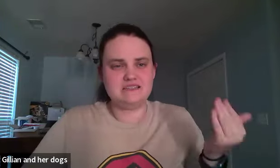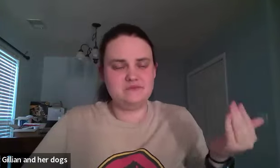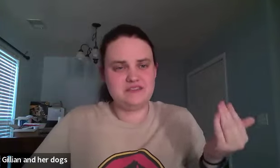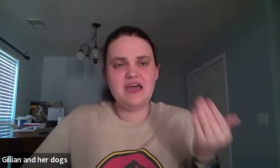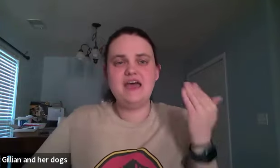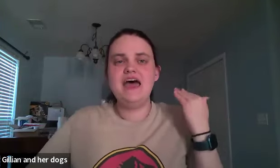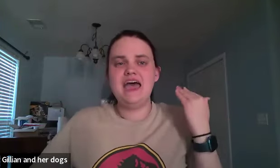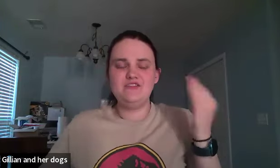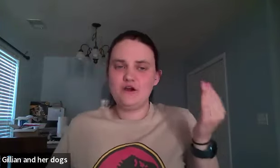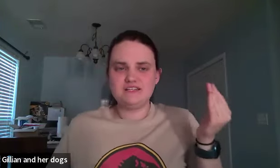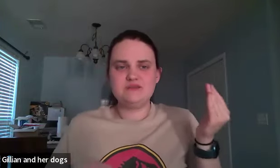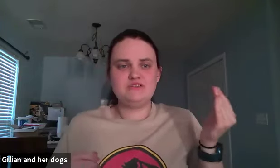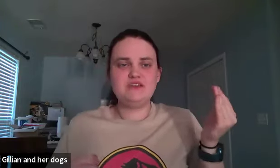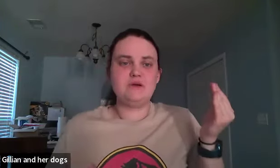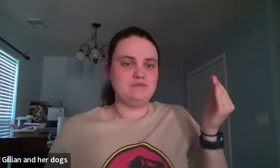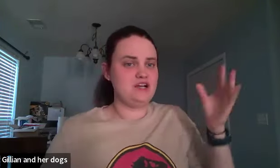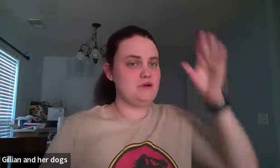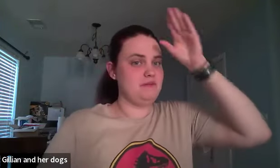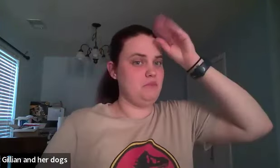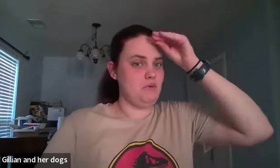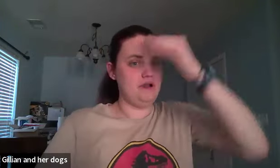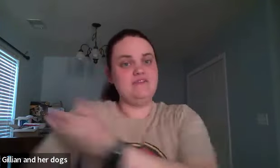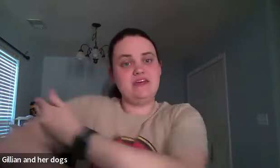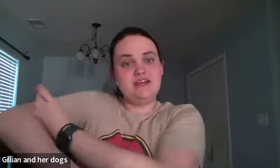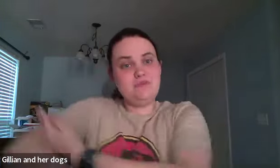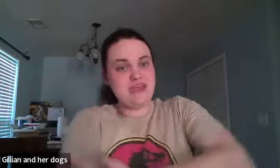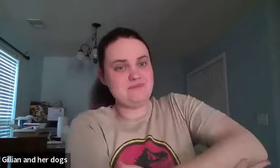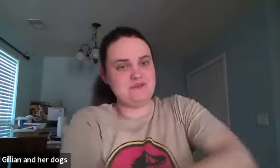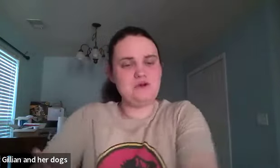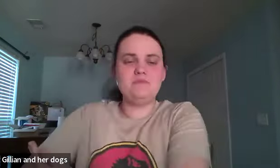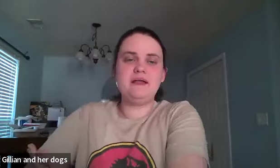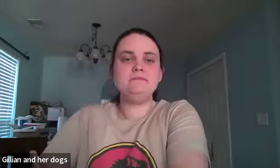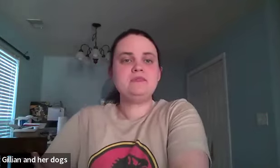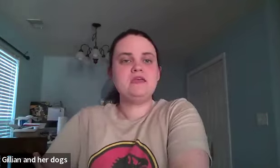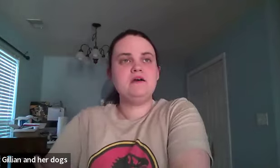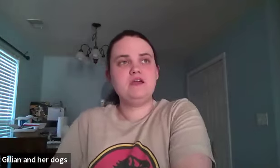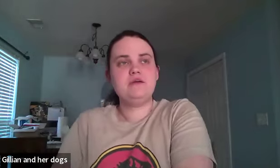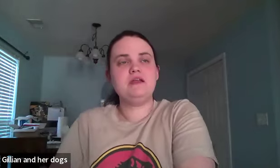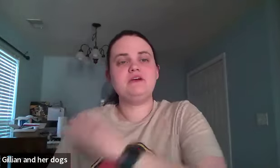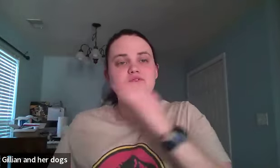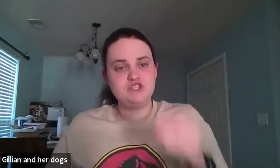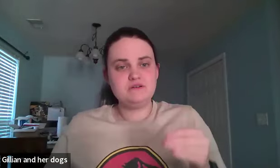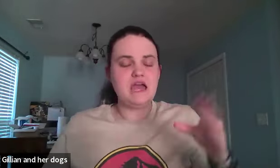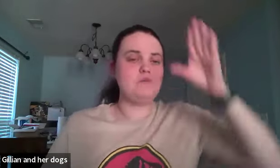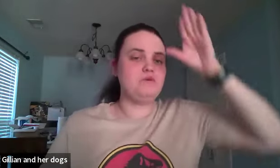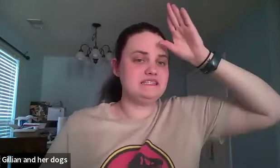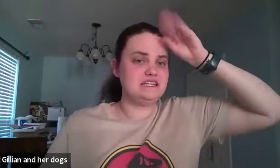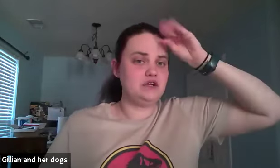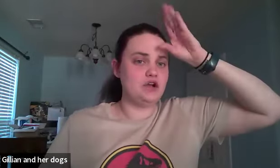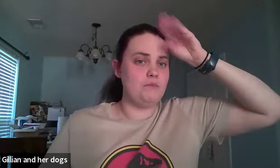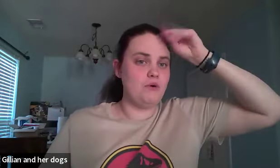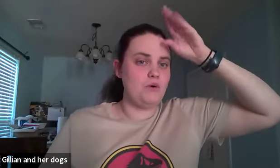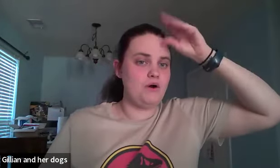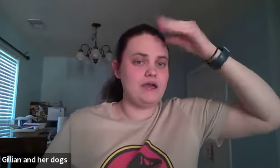come to that. And there are times where I think when I'm talking about like boy and then I go baby, where I'm like, okay, but if I was doing it, I wouldn't sit here and go